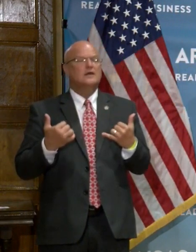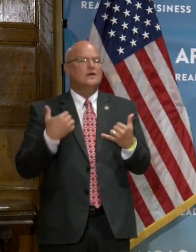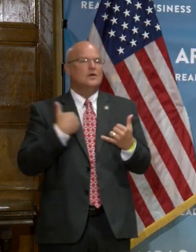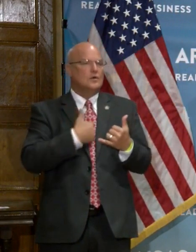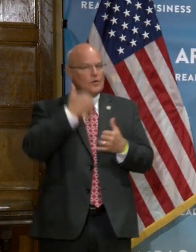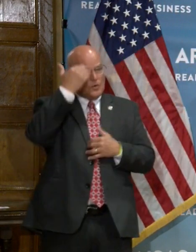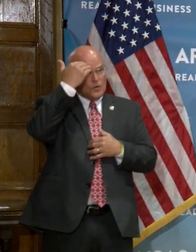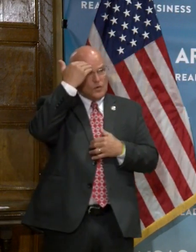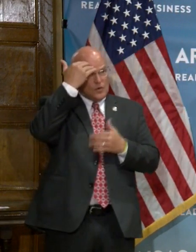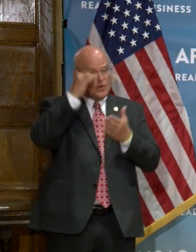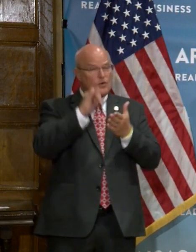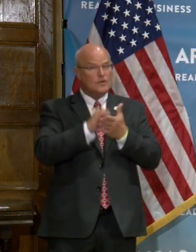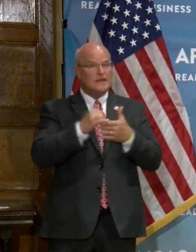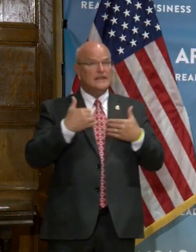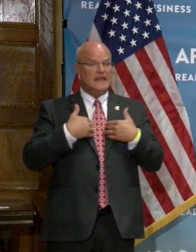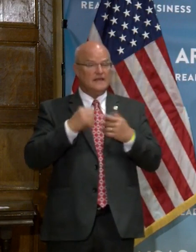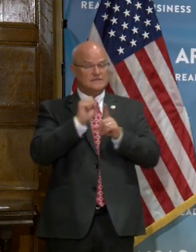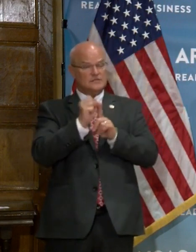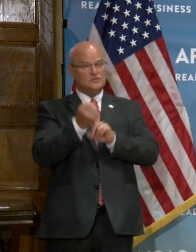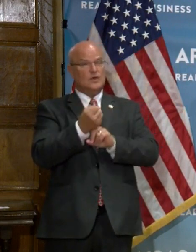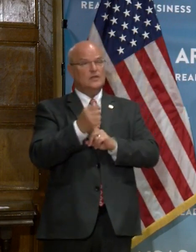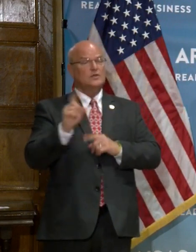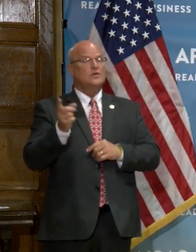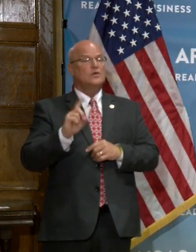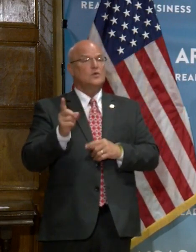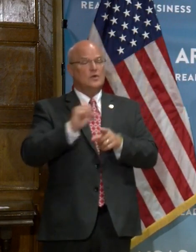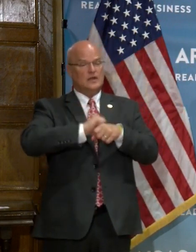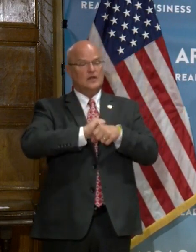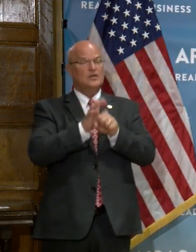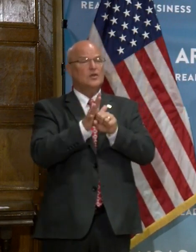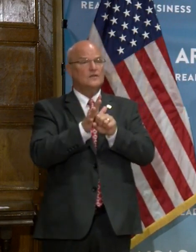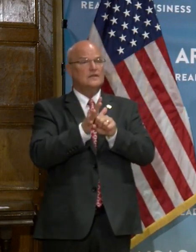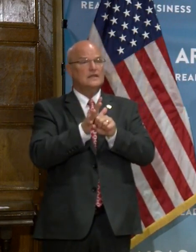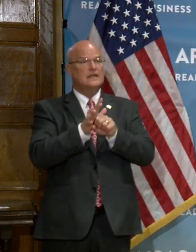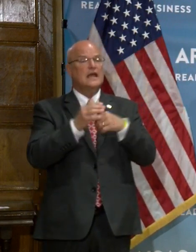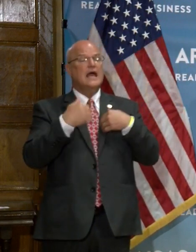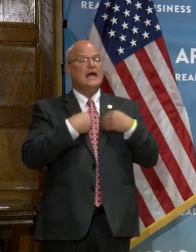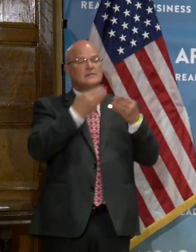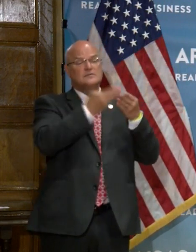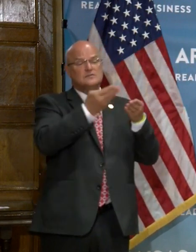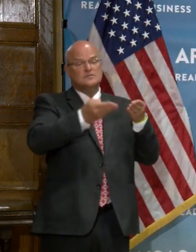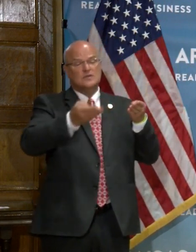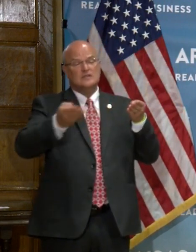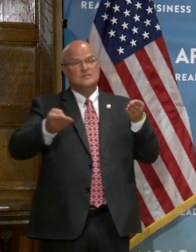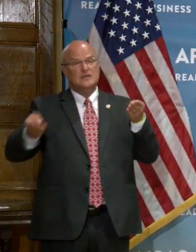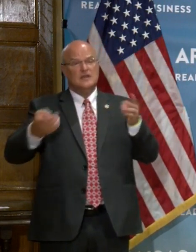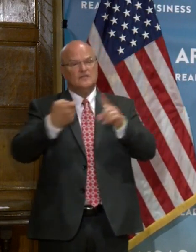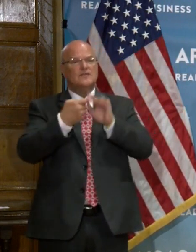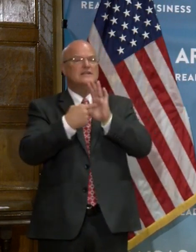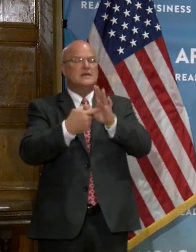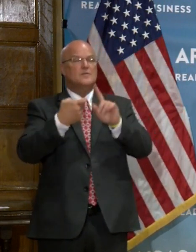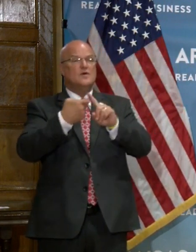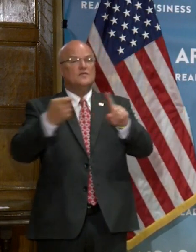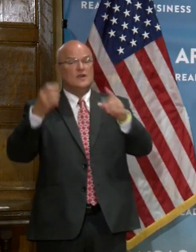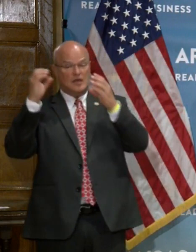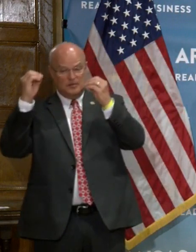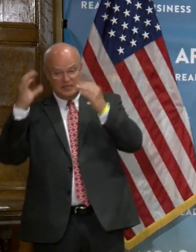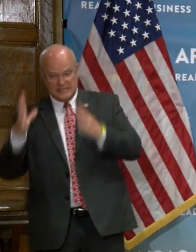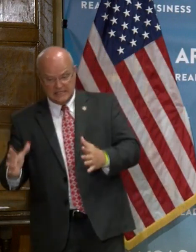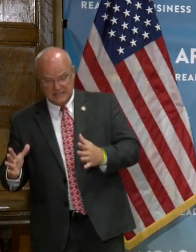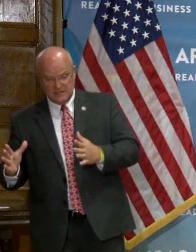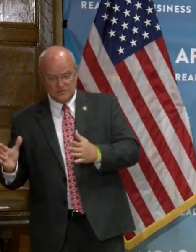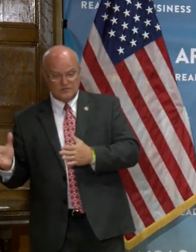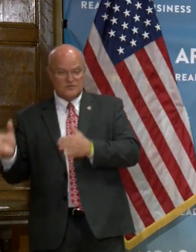do know that there are situations in which COVID-19 has been transmitted, for example, from a teacher